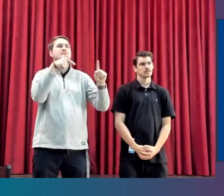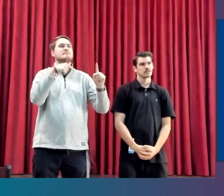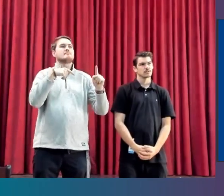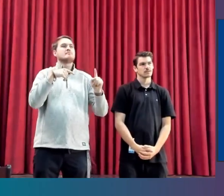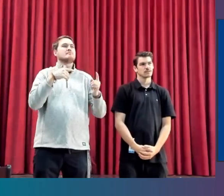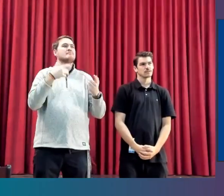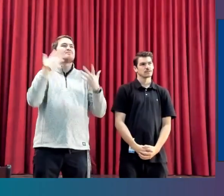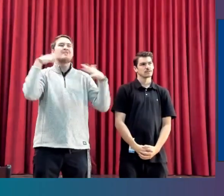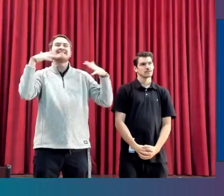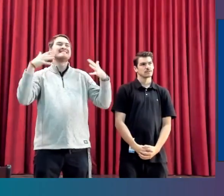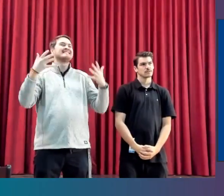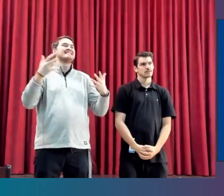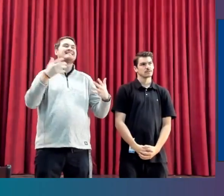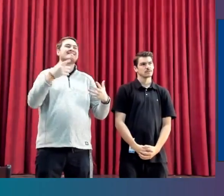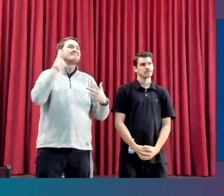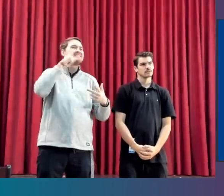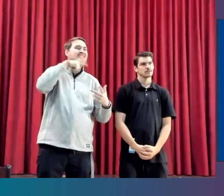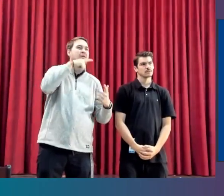asked about